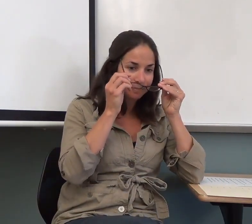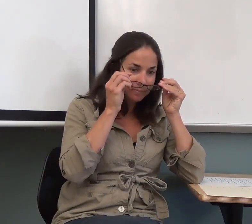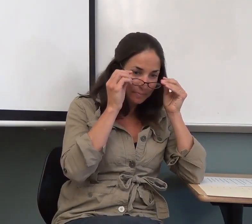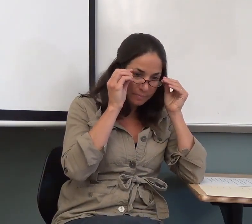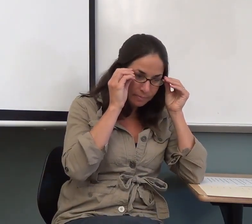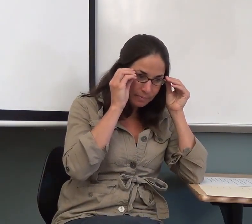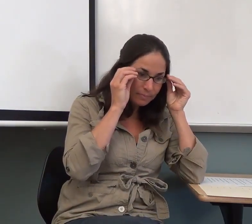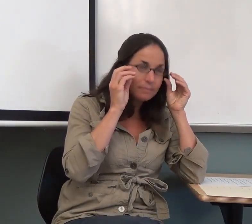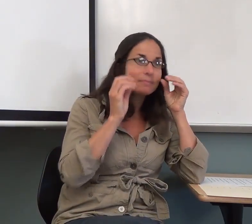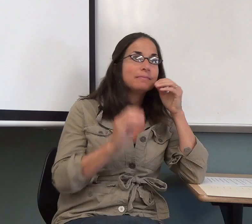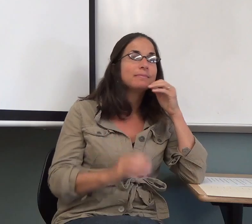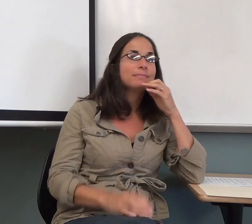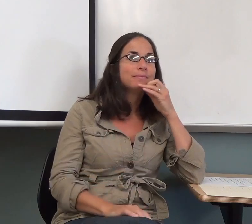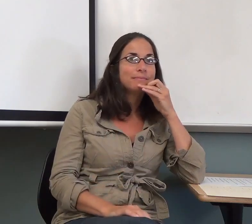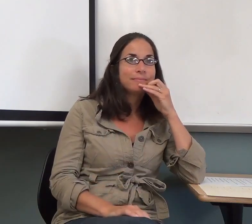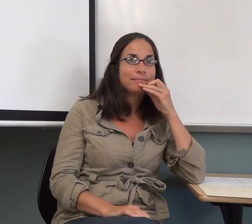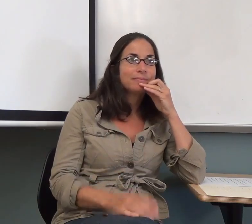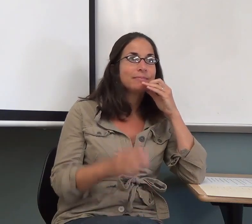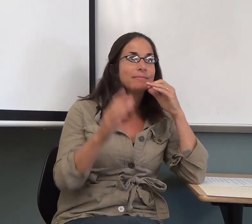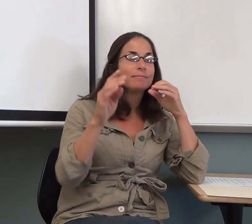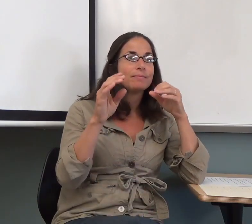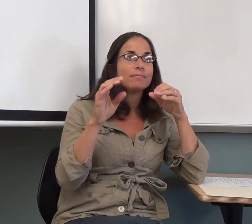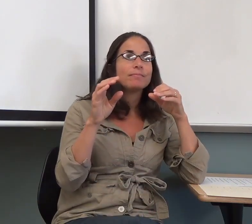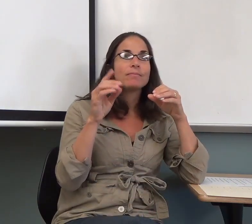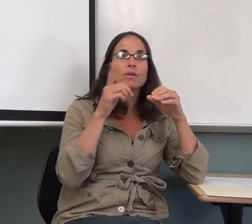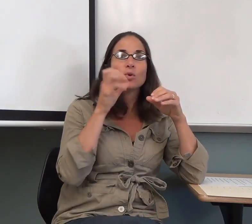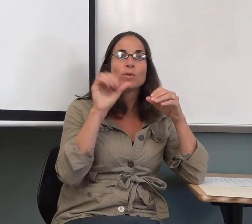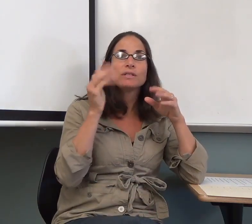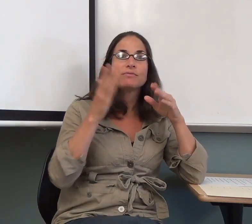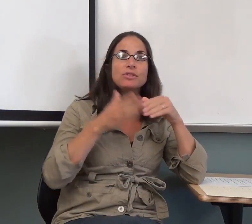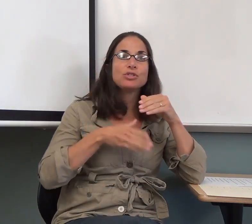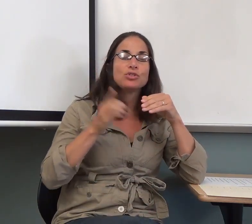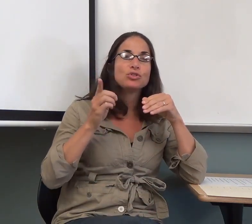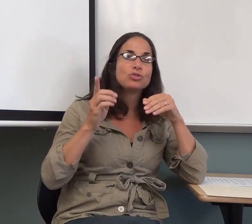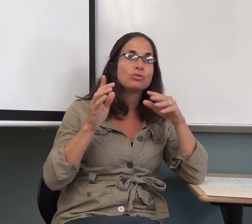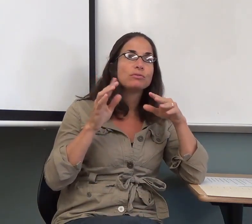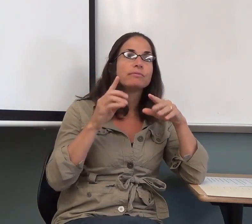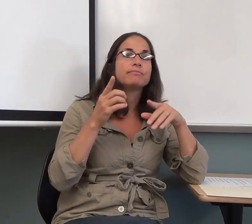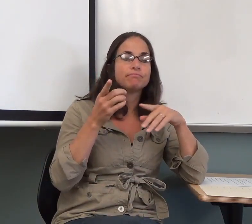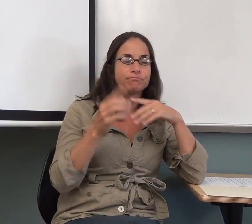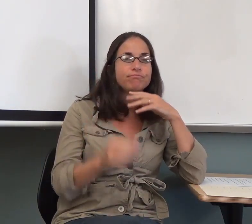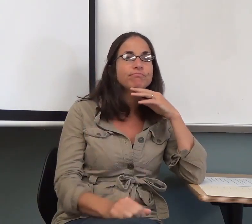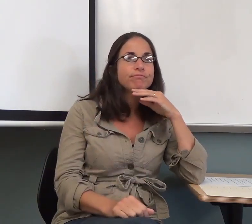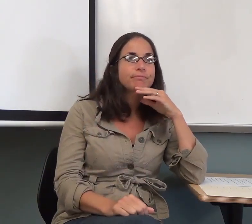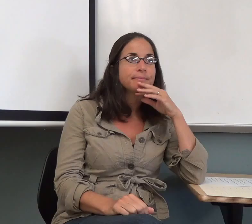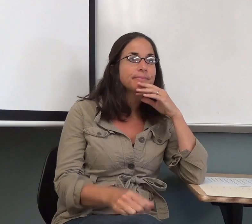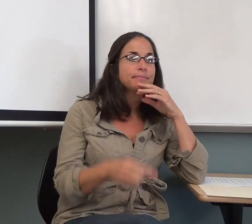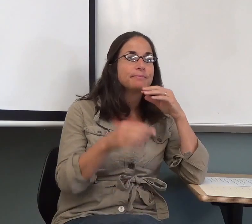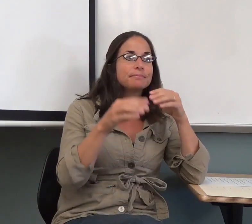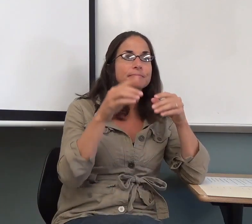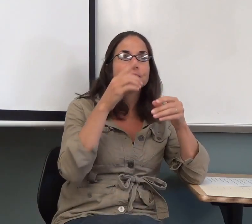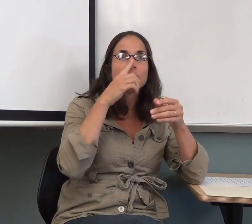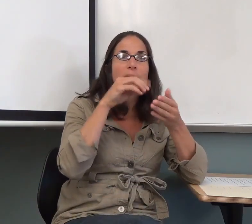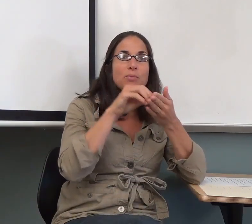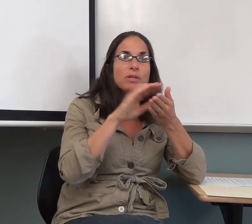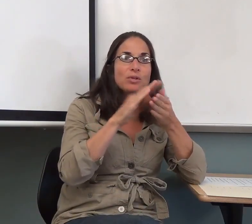Nice. Is anyone else complete? You are. Don't forget to put your name on it so you don't lose it. I agree with you on the last